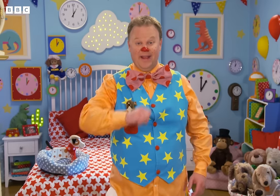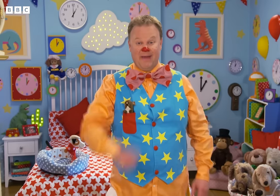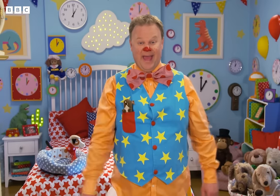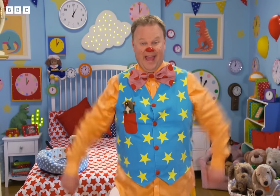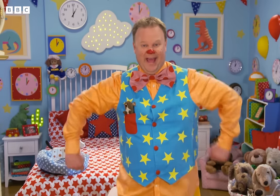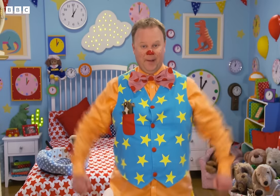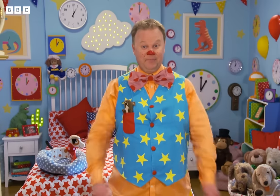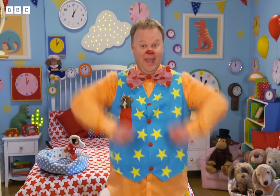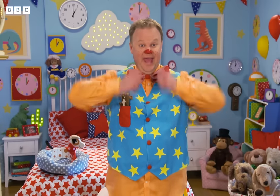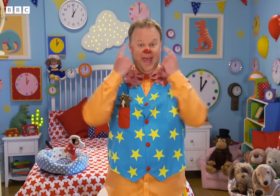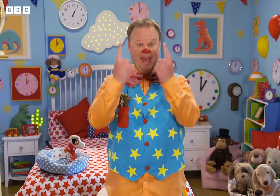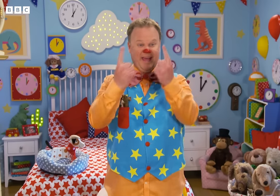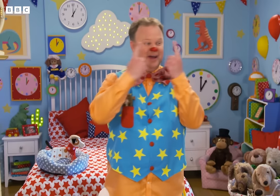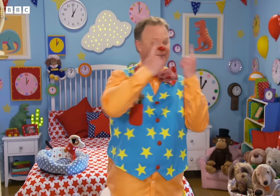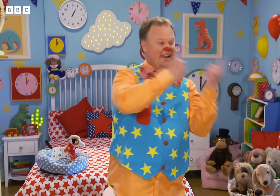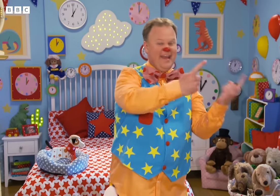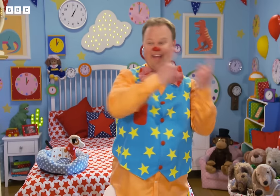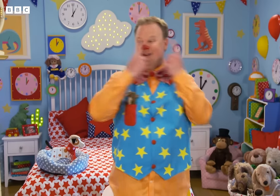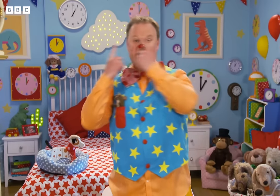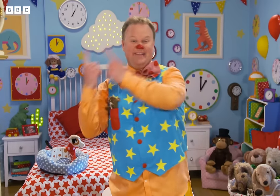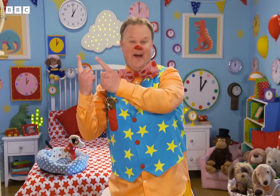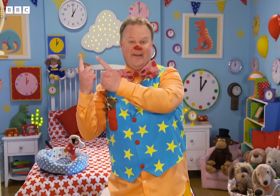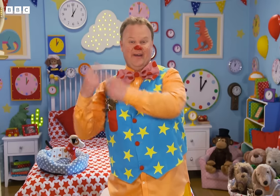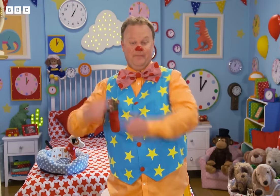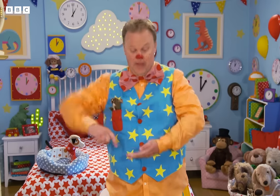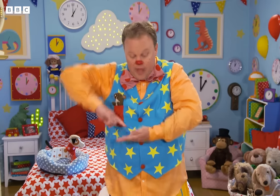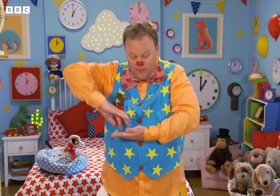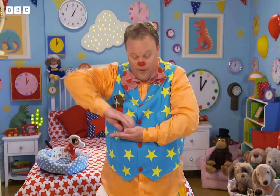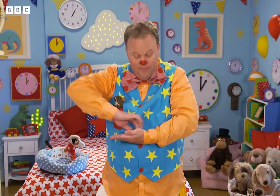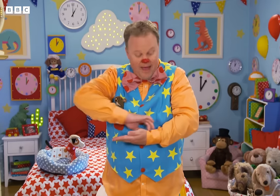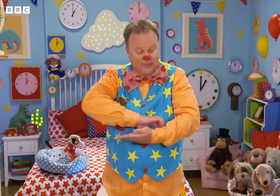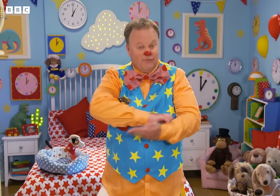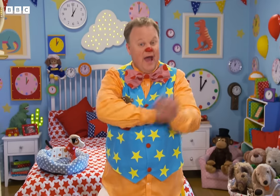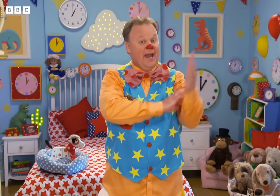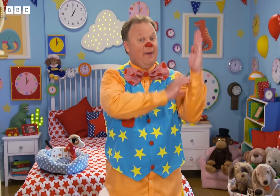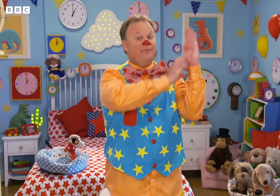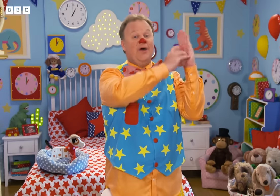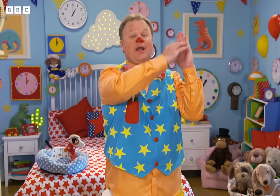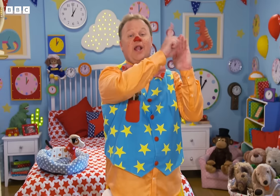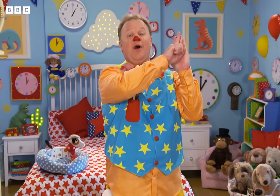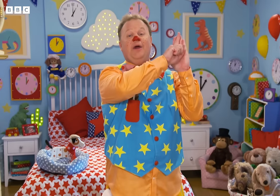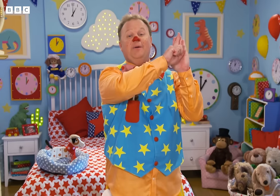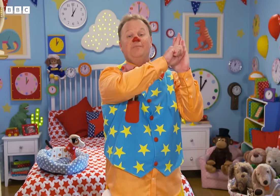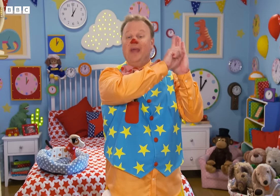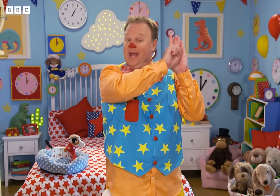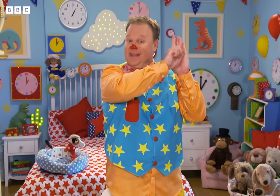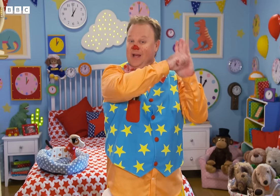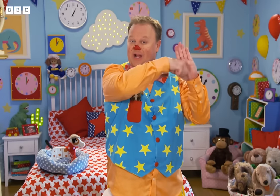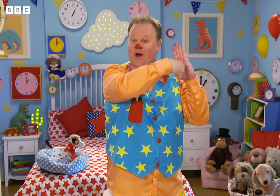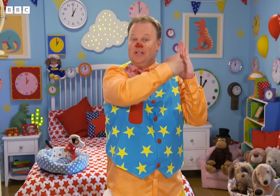me. Hickory dickory dock, the mouse ran up the clock. The clock